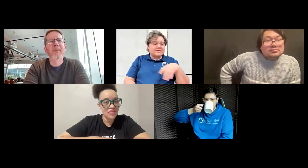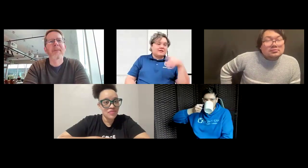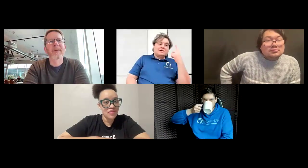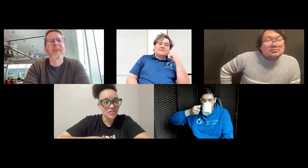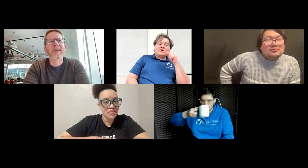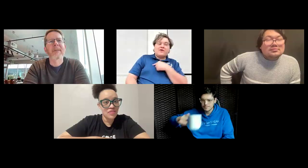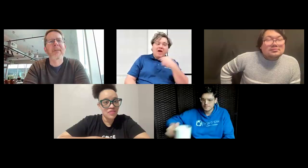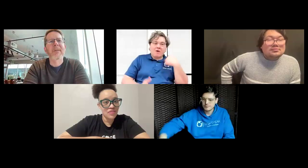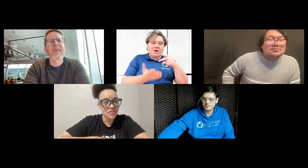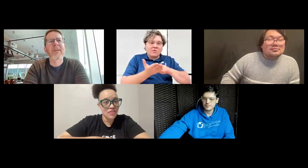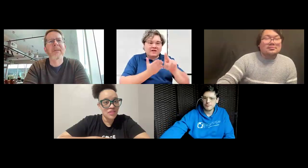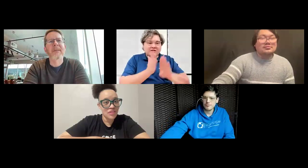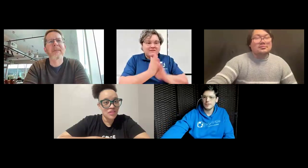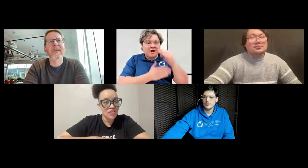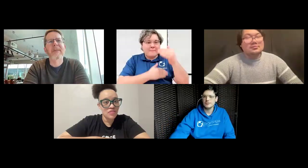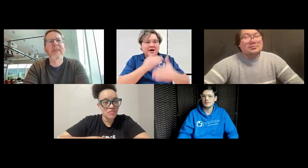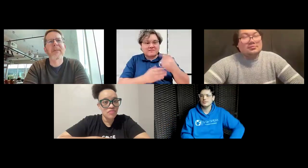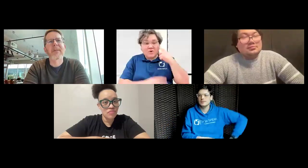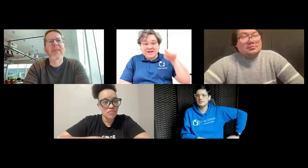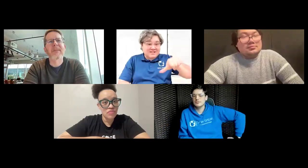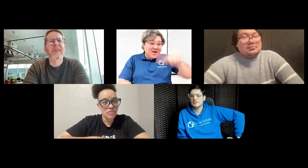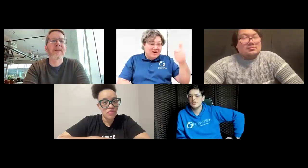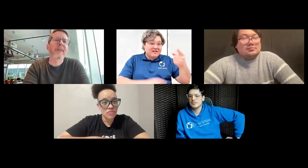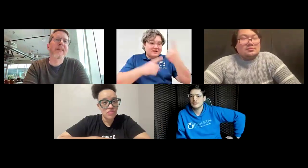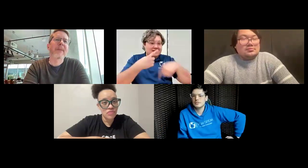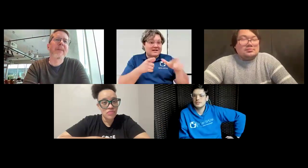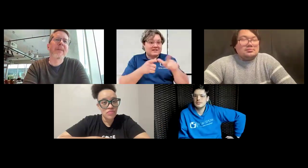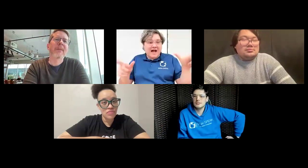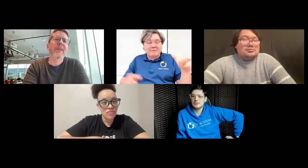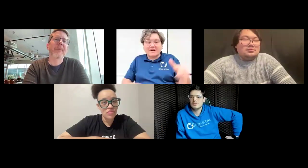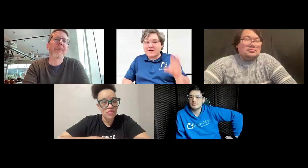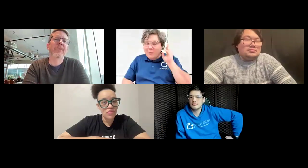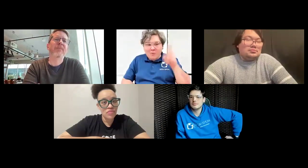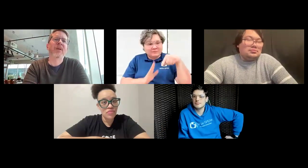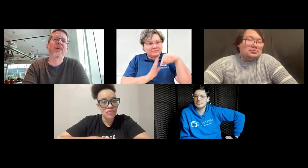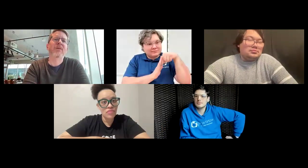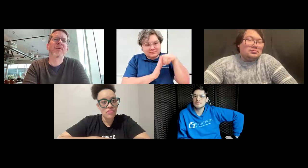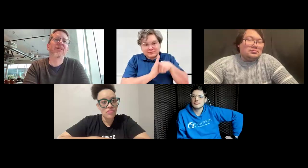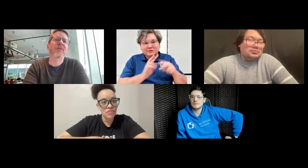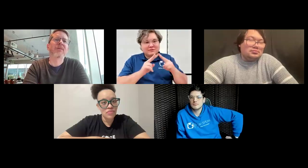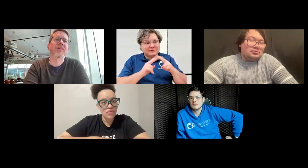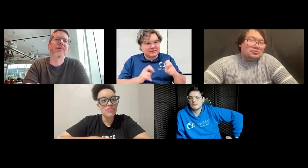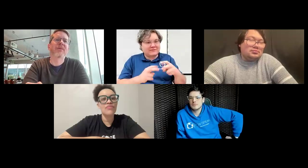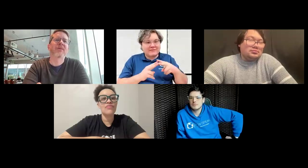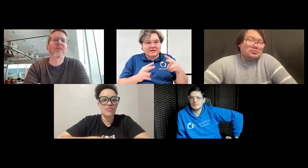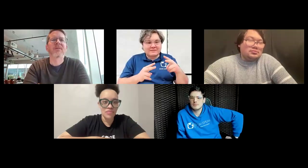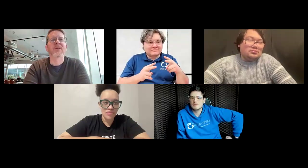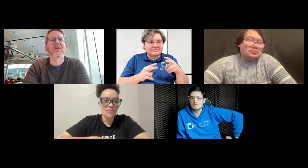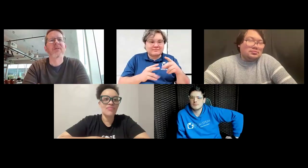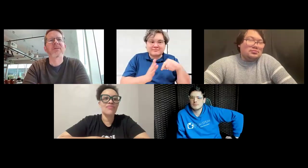saying, yeah, I think for us, we are always looking to develop in other languages as well. It's something we